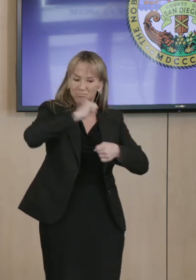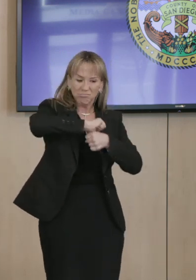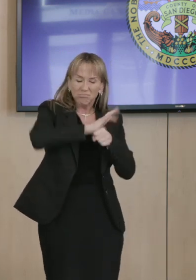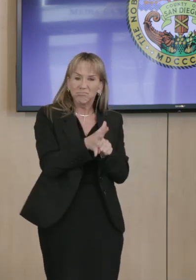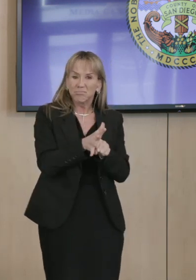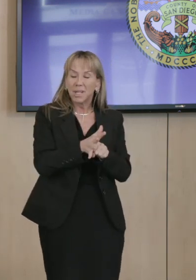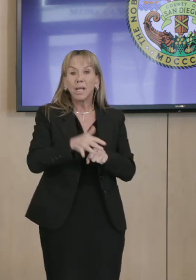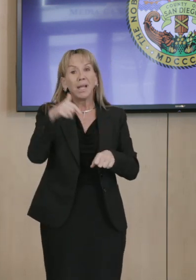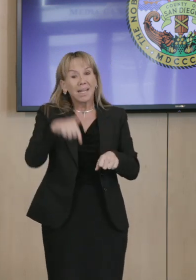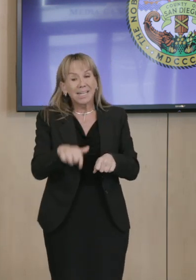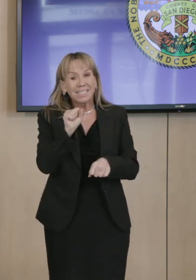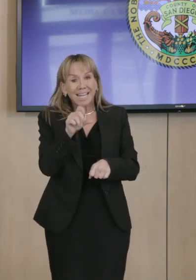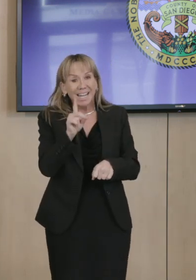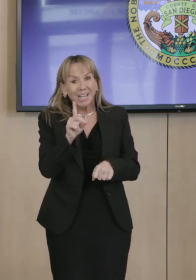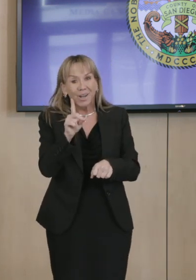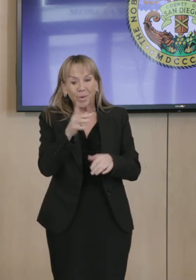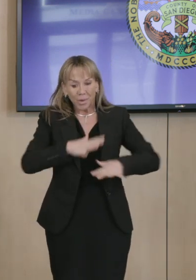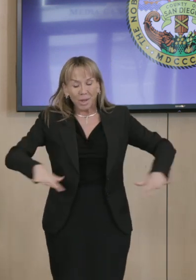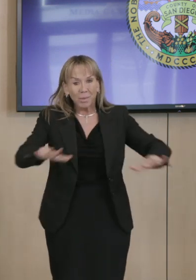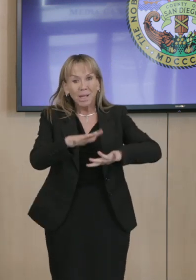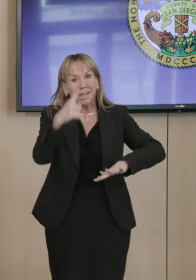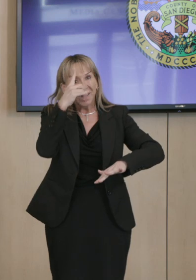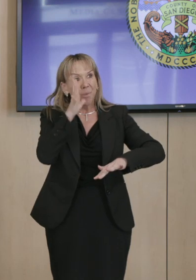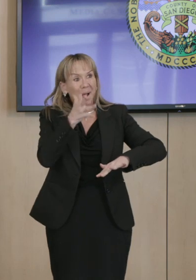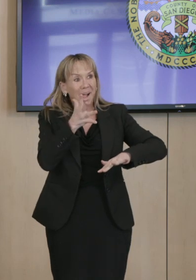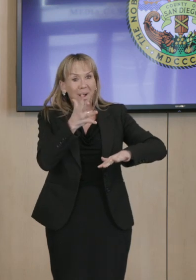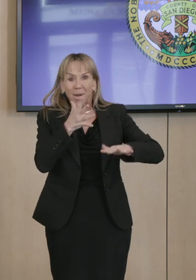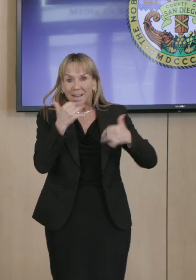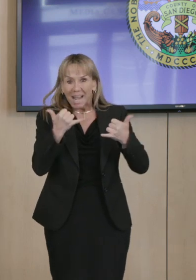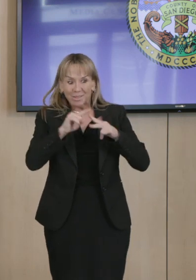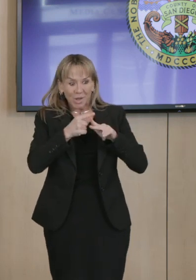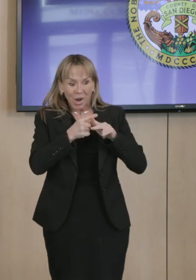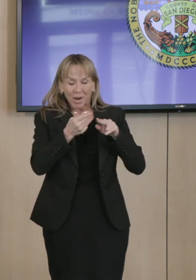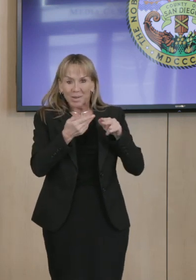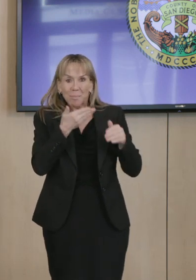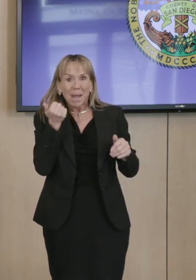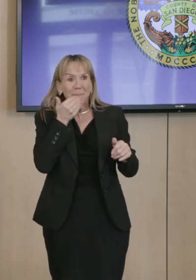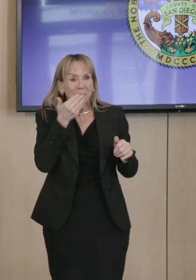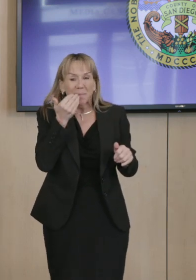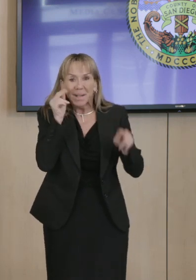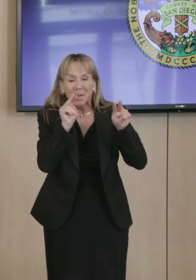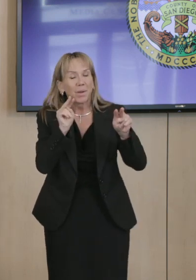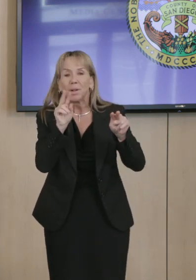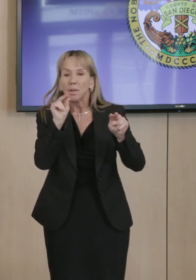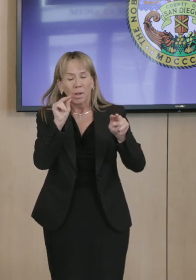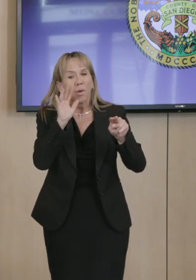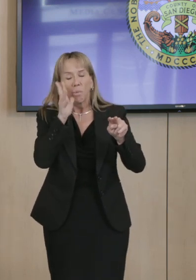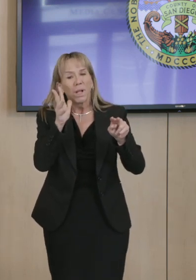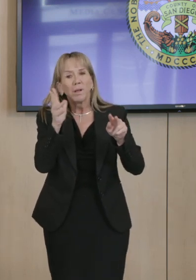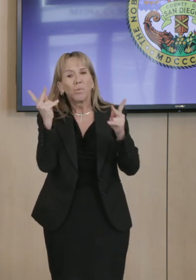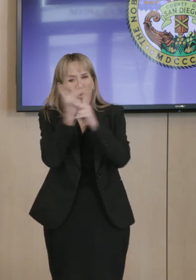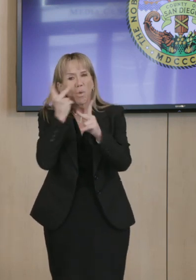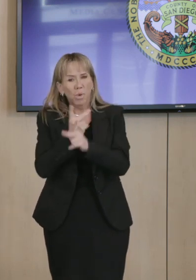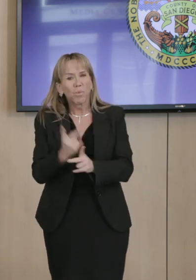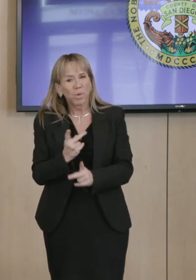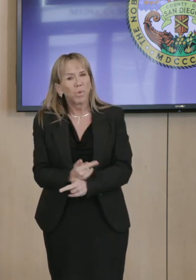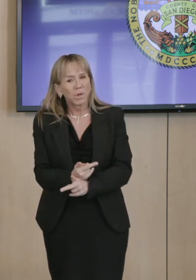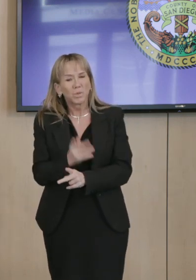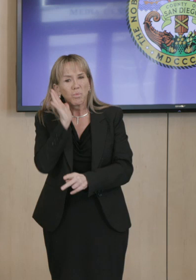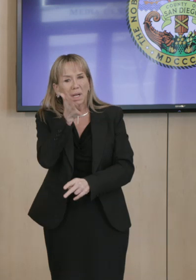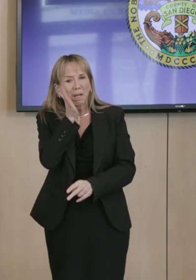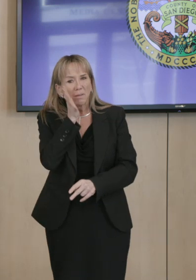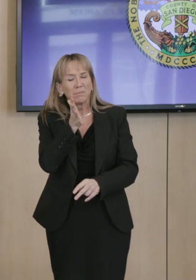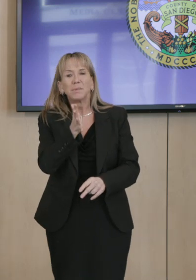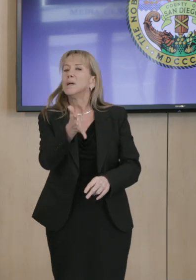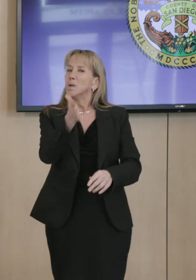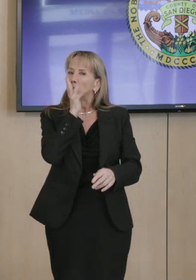will get worse and continue to get worse before it gets better. That means in the coming days and weeks we are going to see more positive cases, we're going to